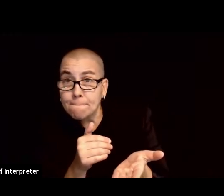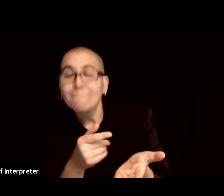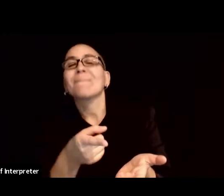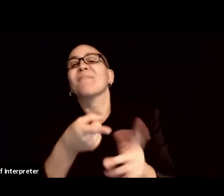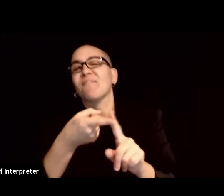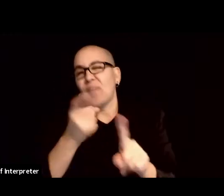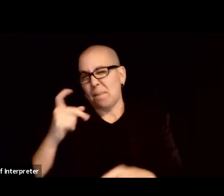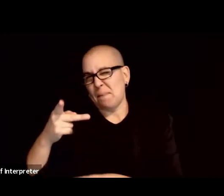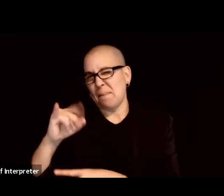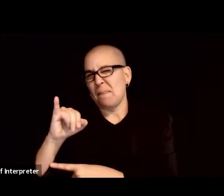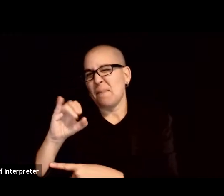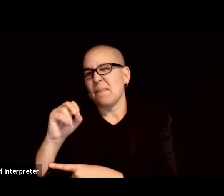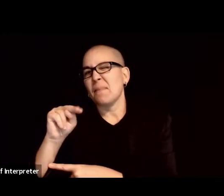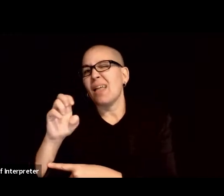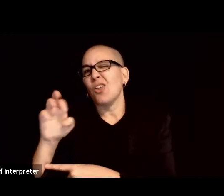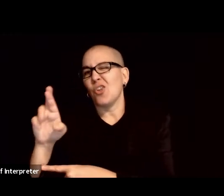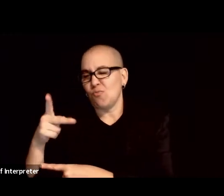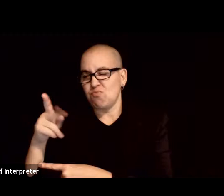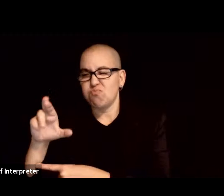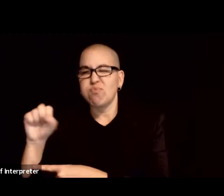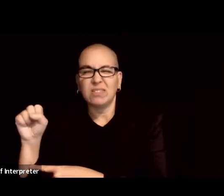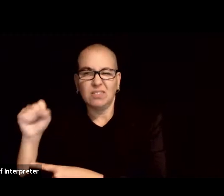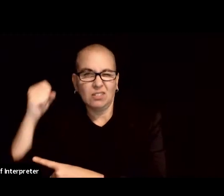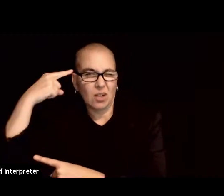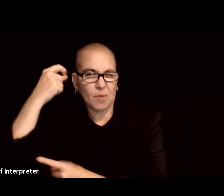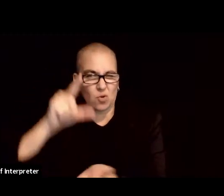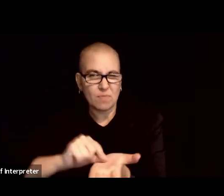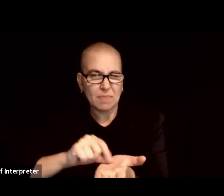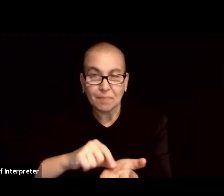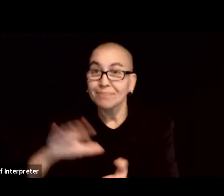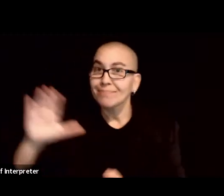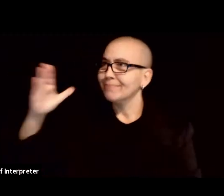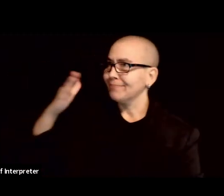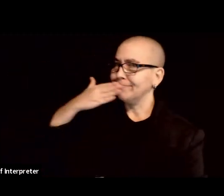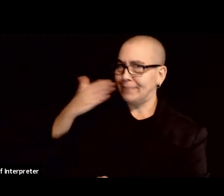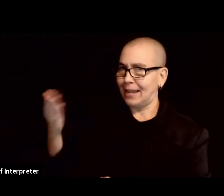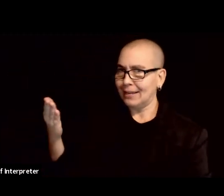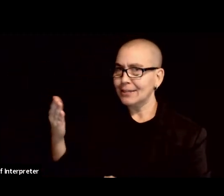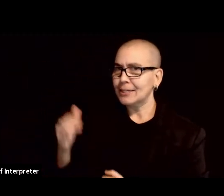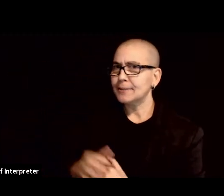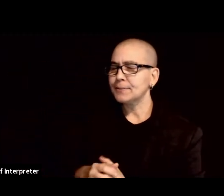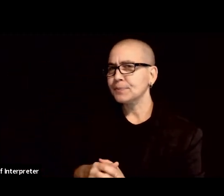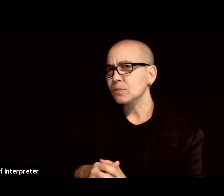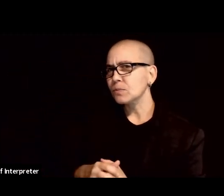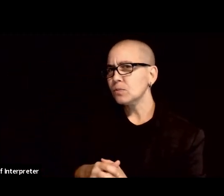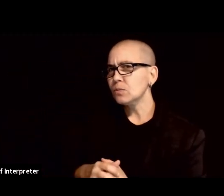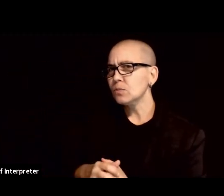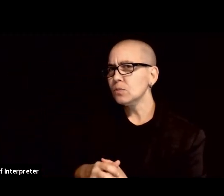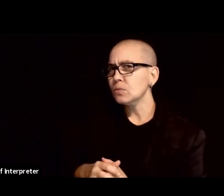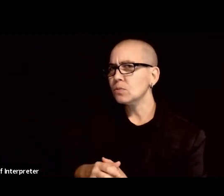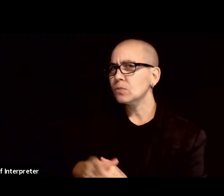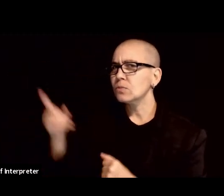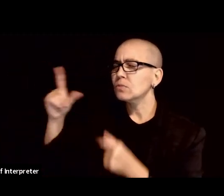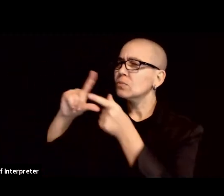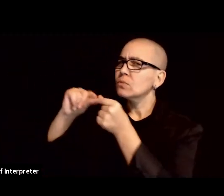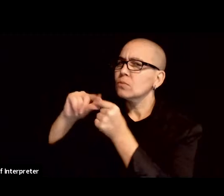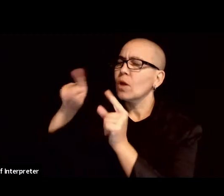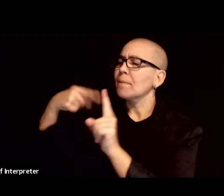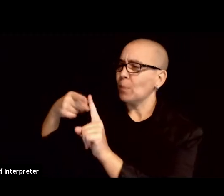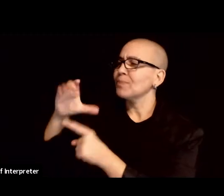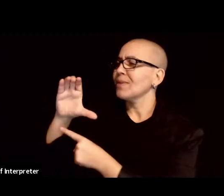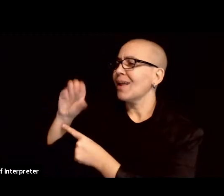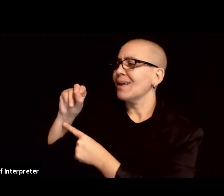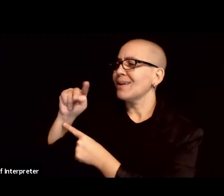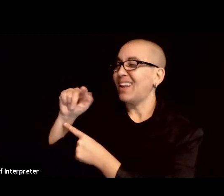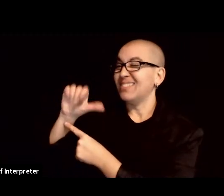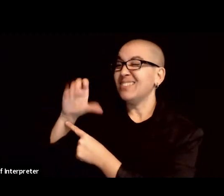Hi, thanks. I wanted to follow up on something you mentioned about contact tracing. Just with 3,000 cases a day, how are you even